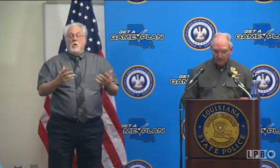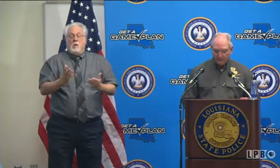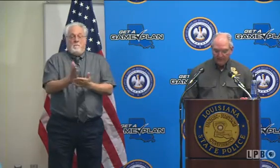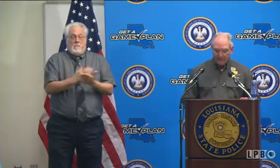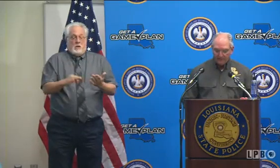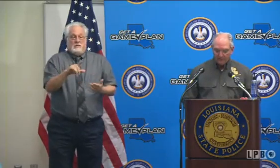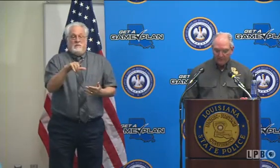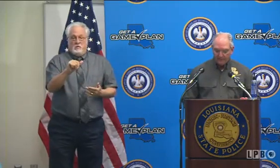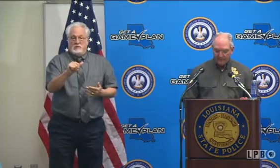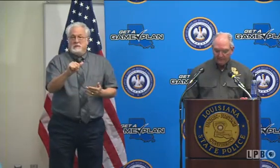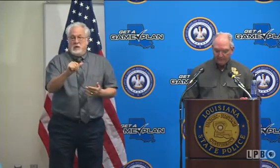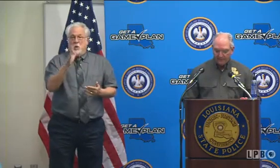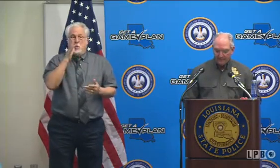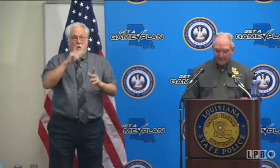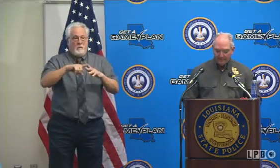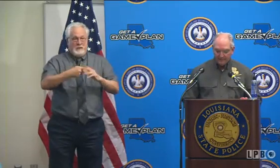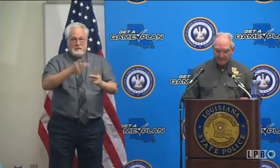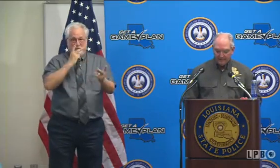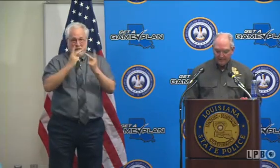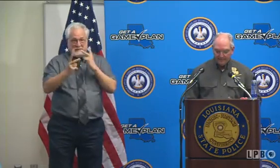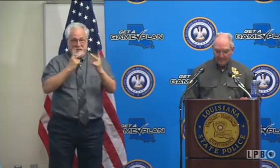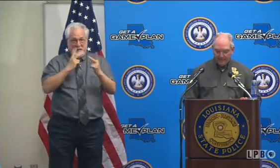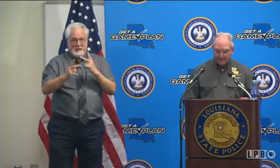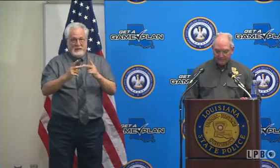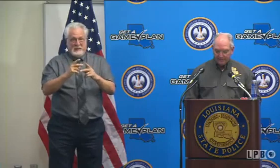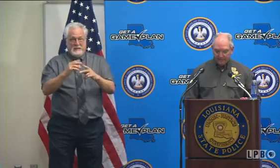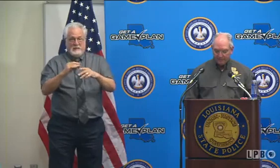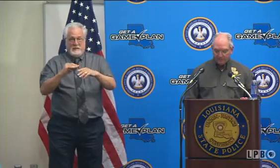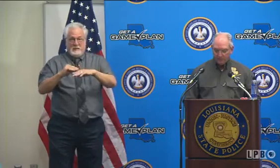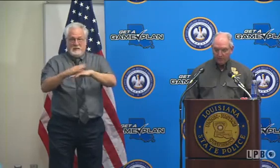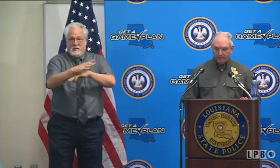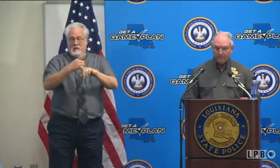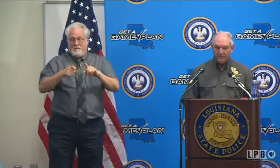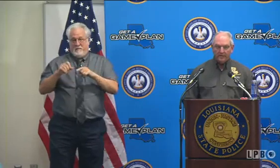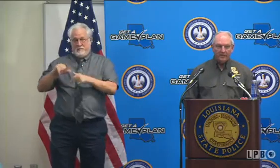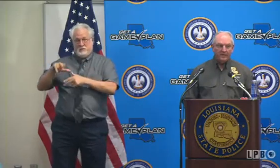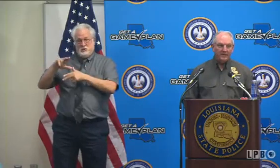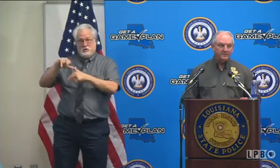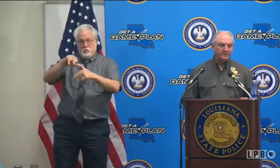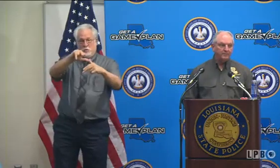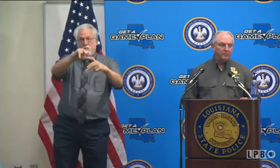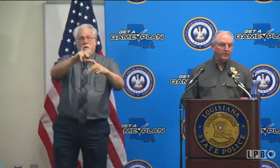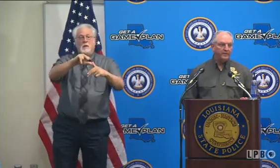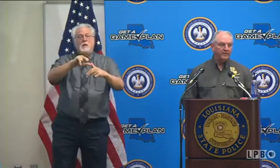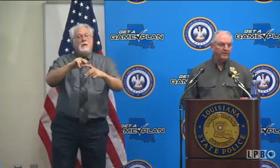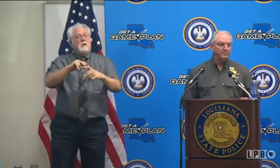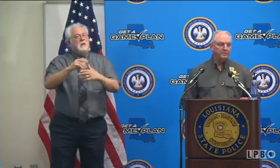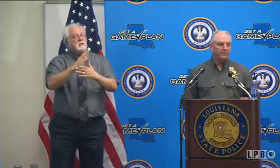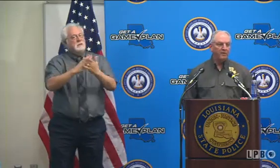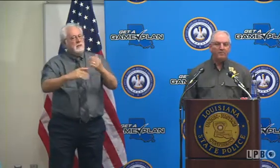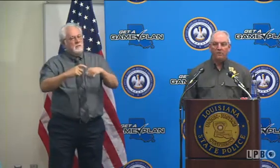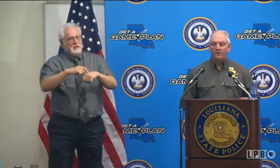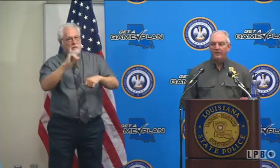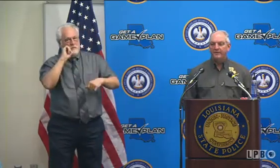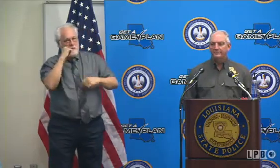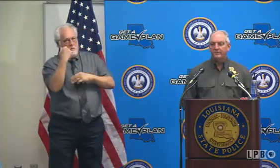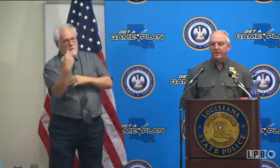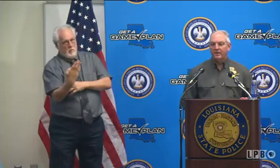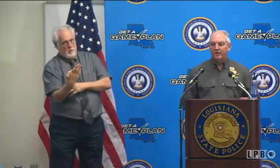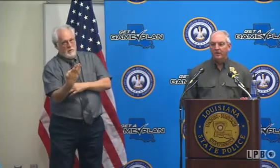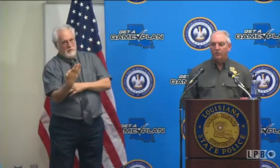Parts of Louisiana will begin seeing impacts from the storm at some point tomorrow